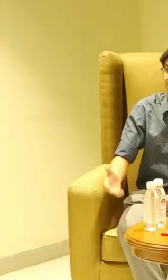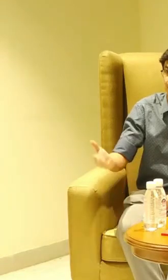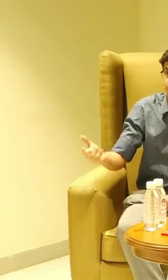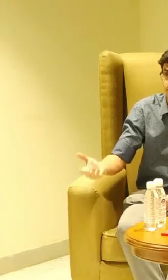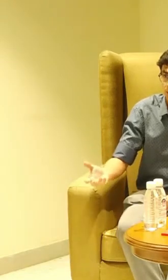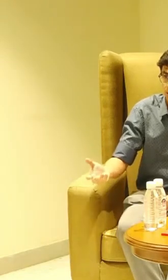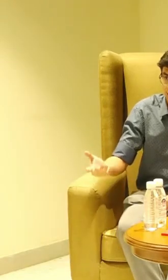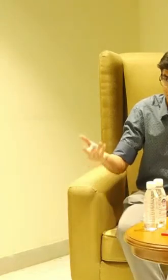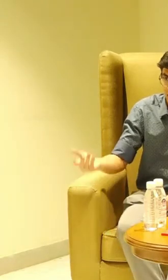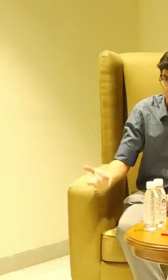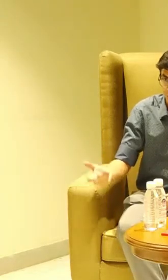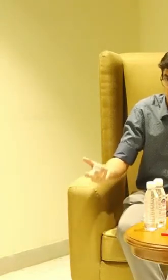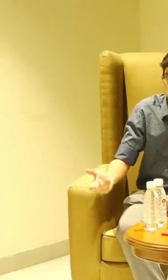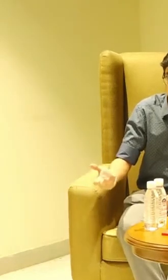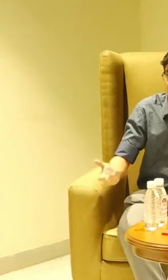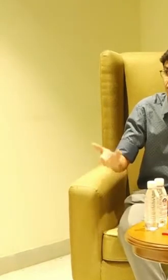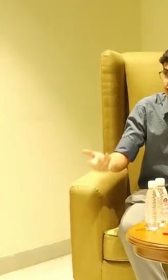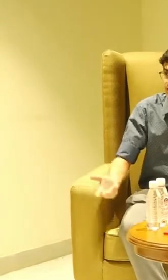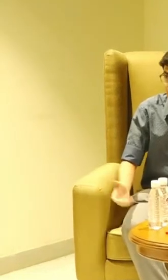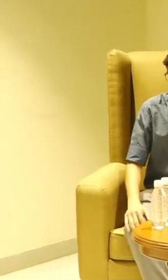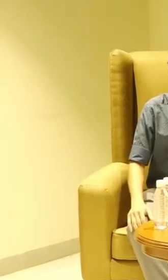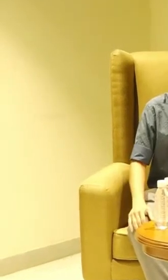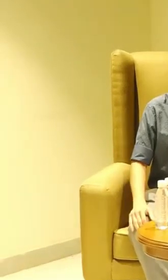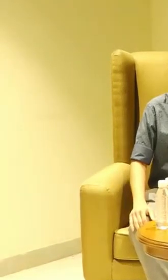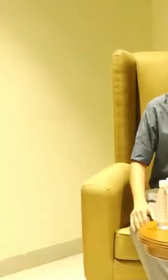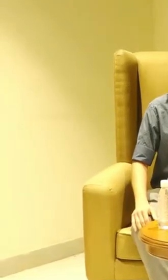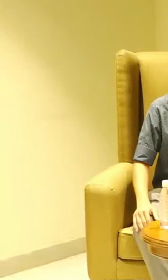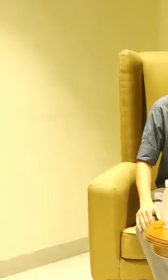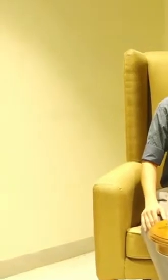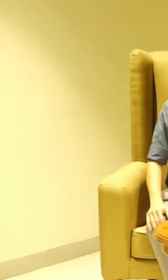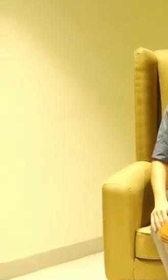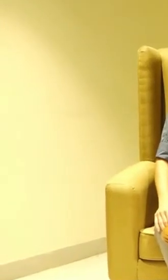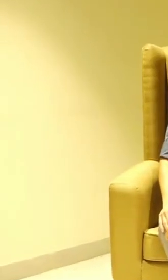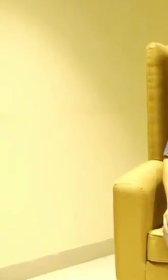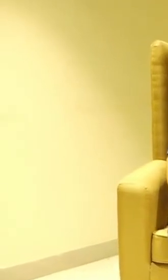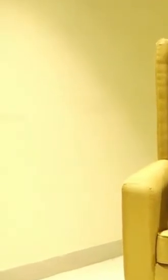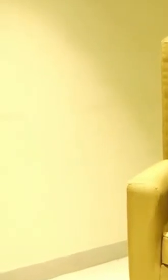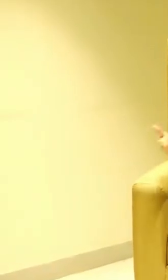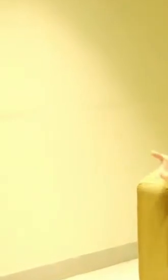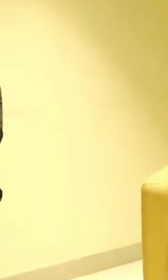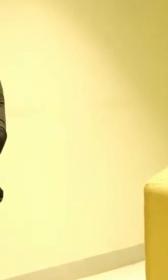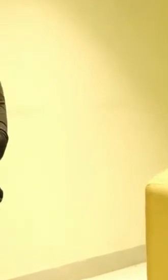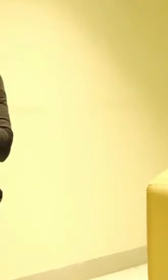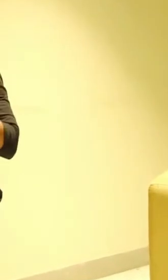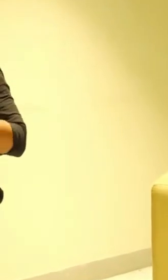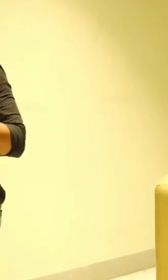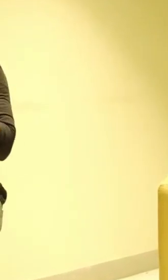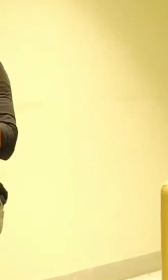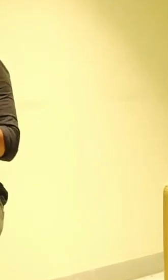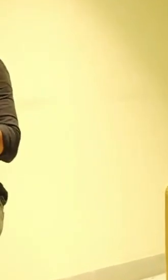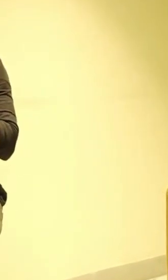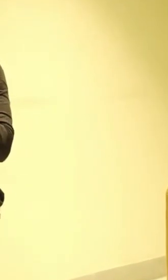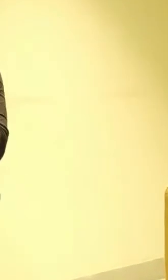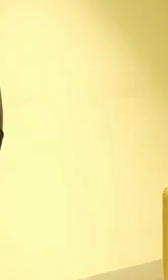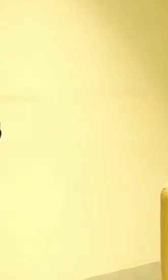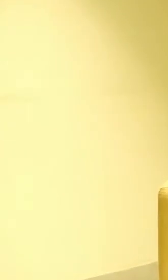earned his LLM at the Harvard Law School, where he was a Tata scholar and a Harvard Law School scholar with a specialization in constitutional law.